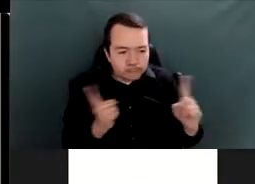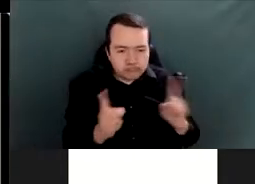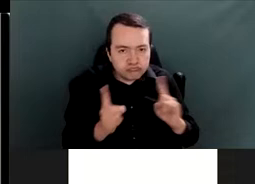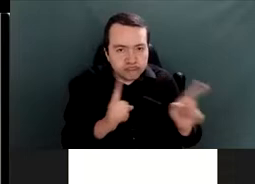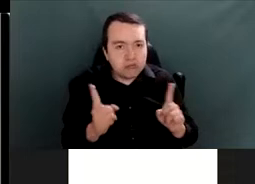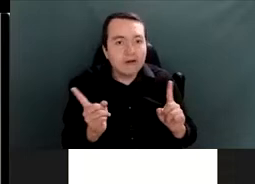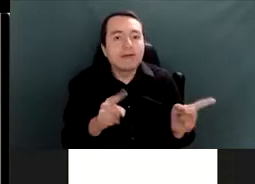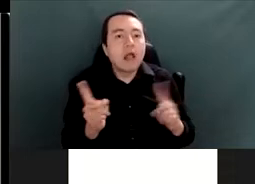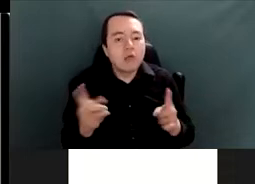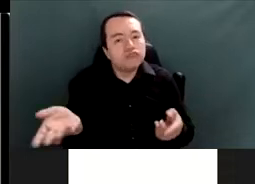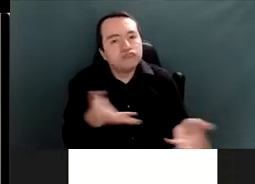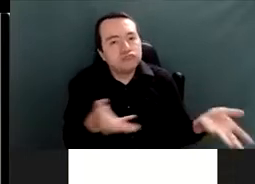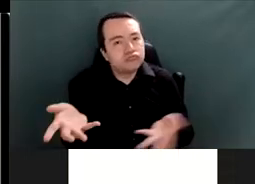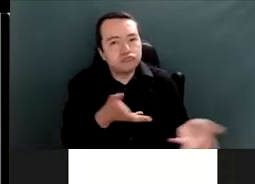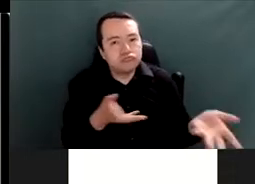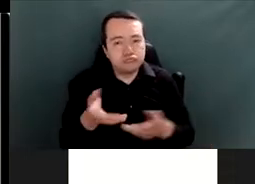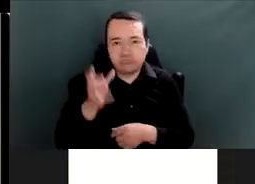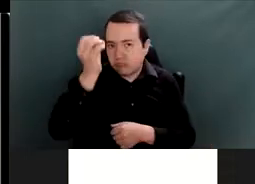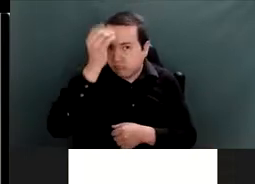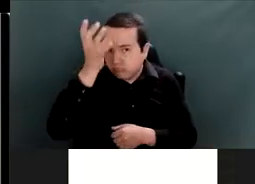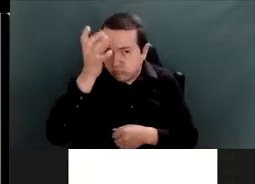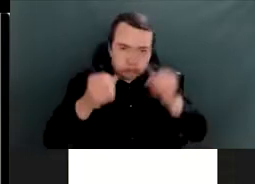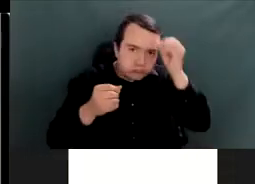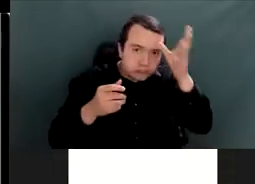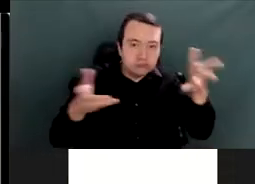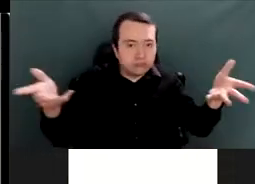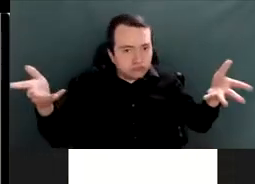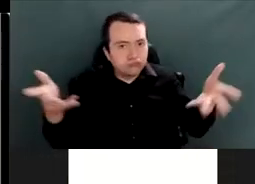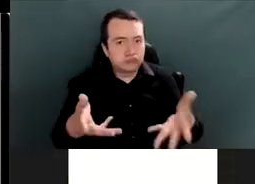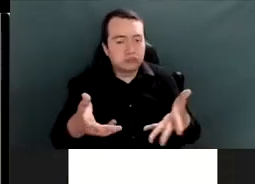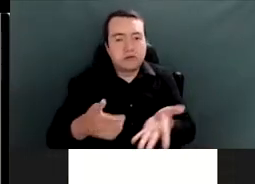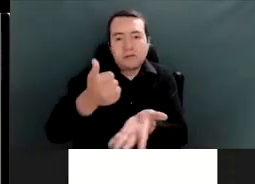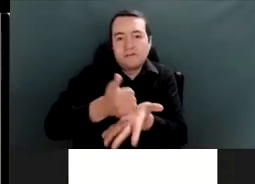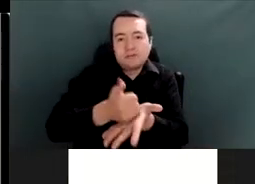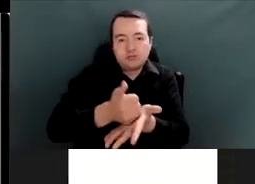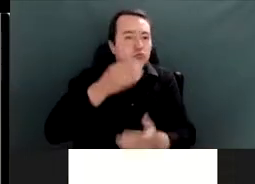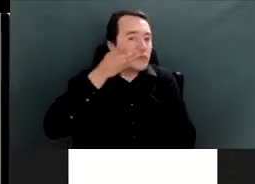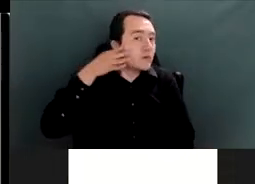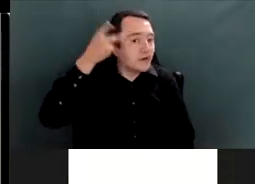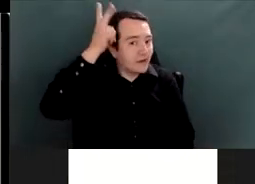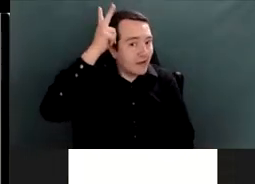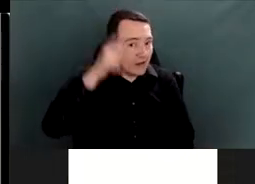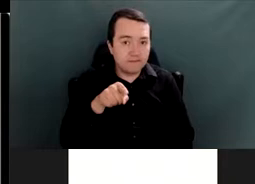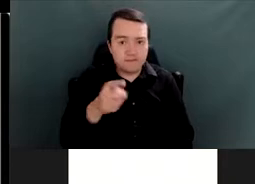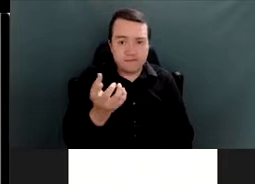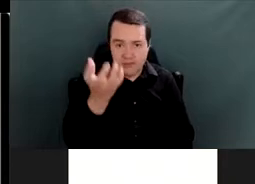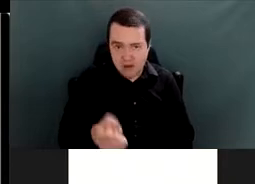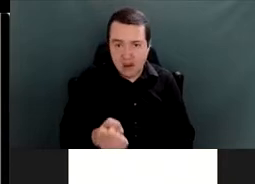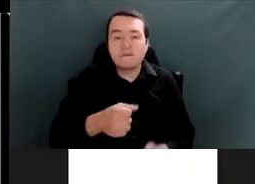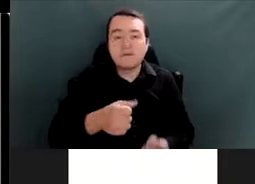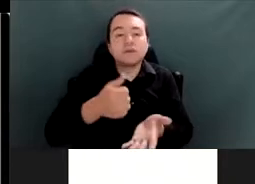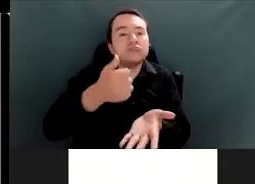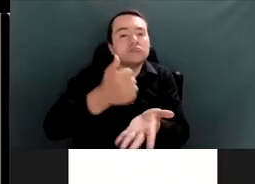which has been promoted by the Pan American Health Organization with the participation of indigenous people. With